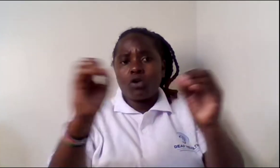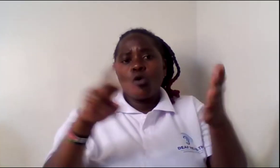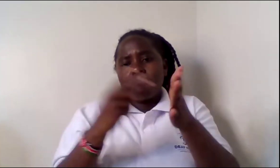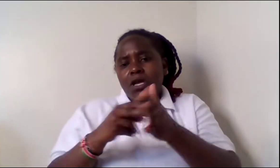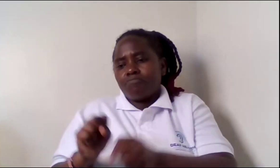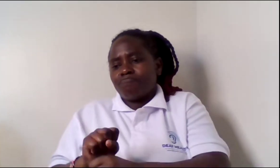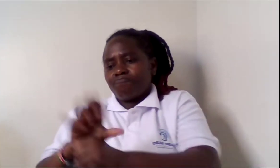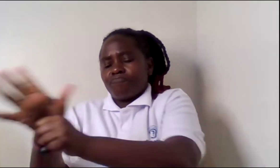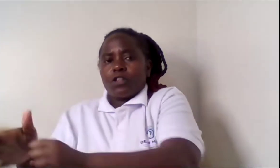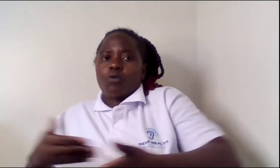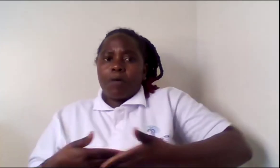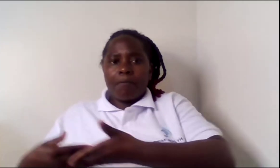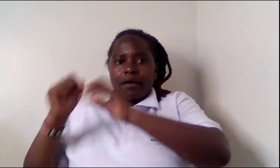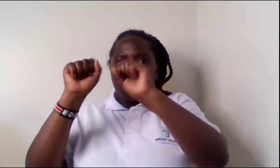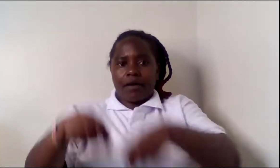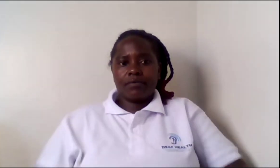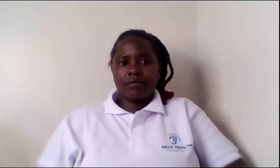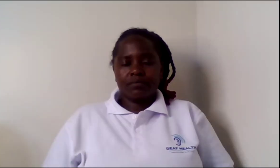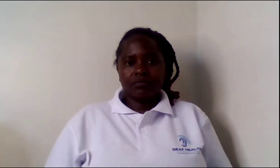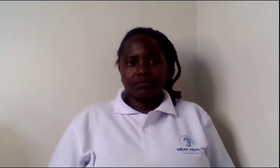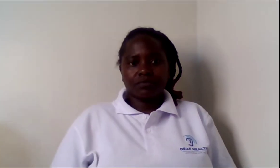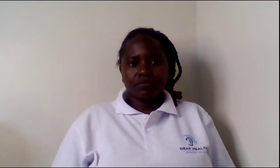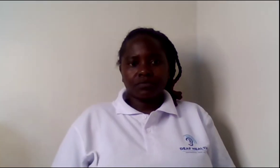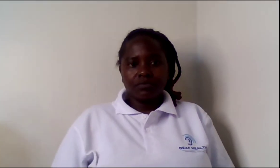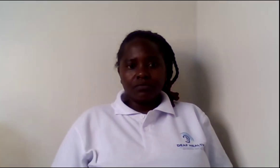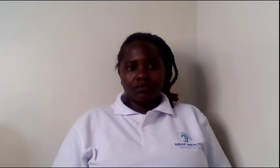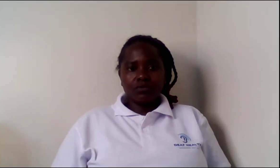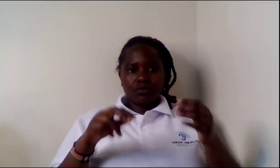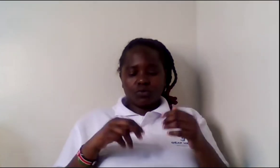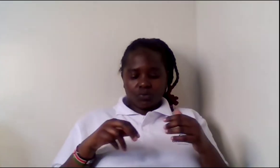up, or compliance.